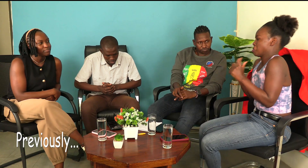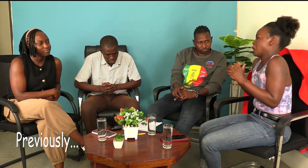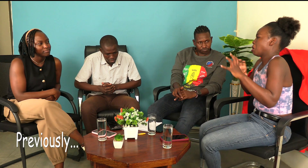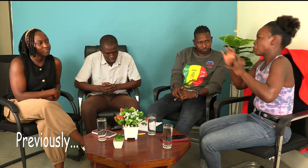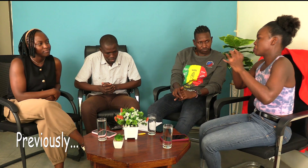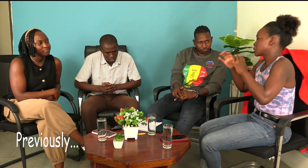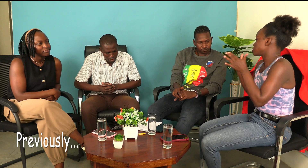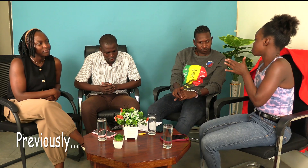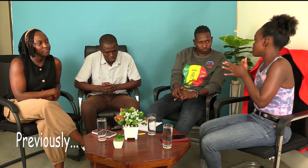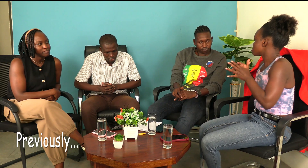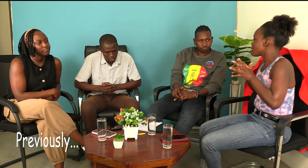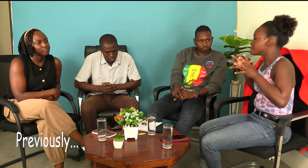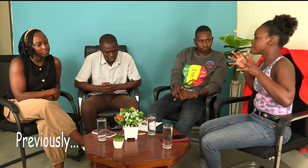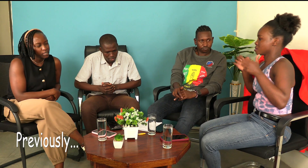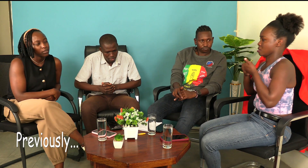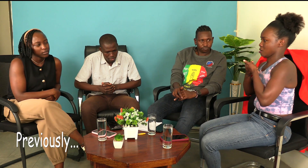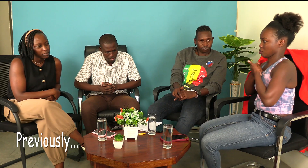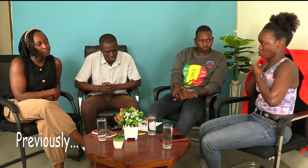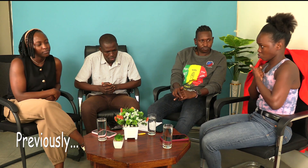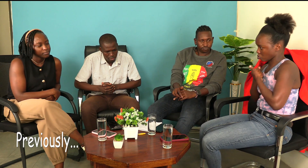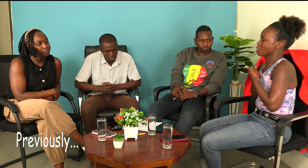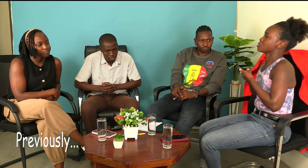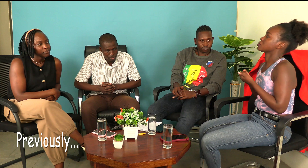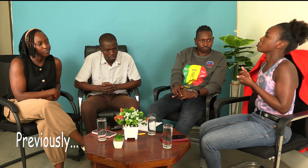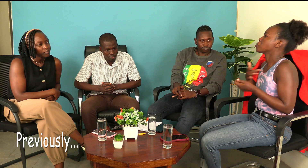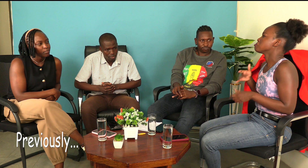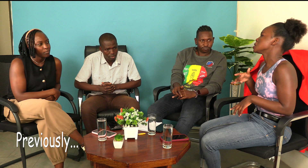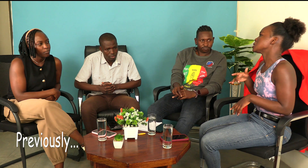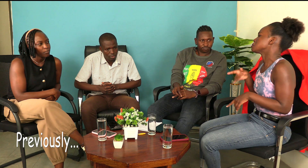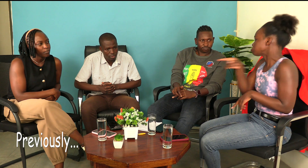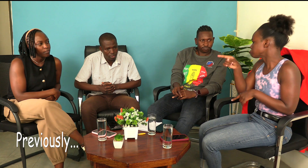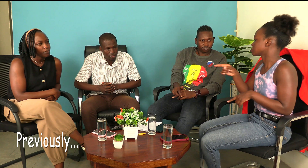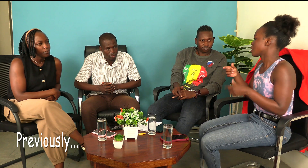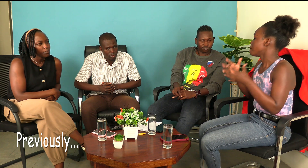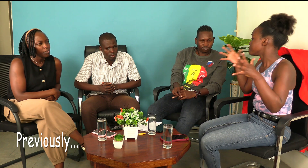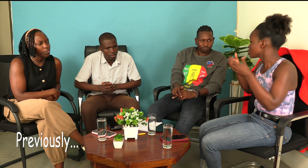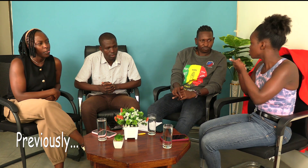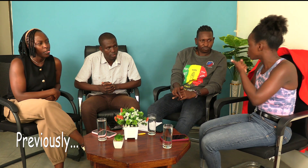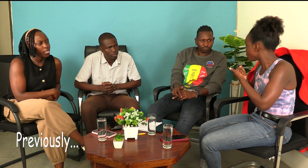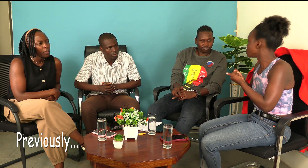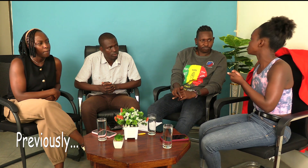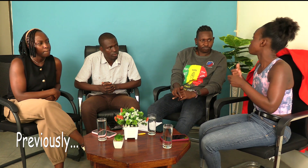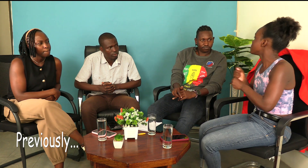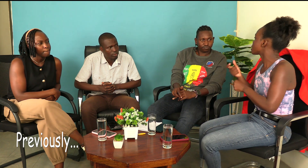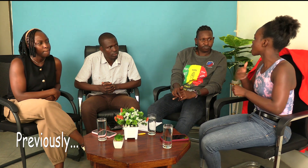You find in the deaf community, there's a lot of communication barrier, and it's a huge challenge.